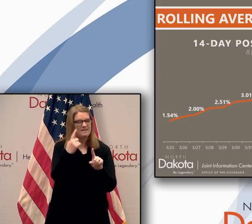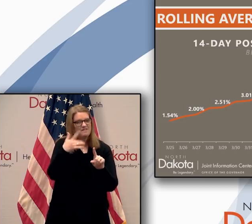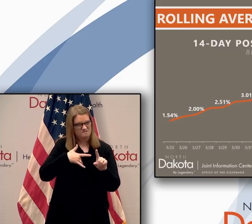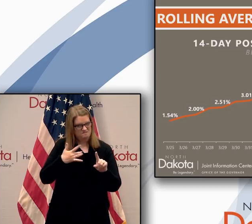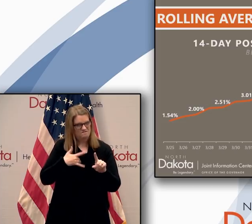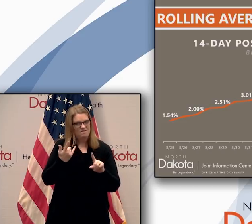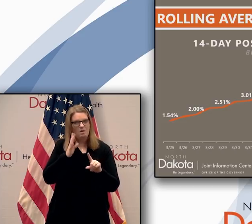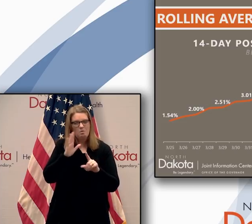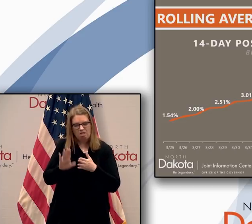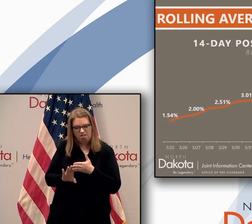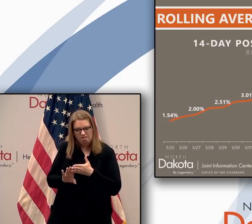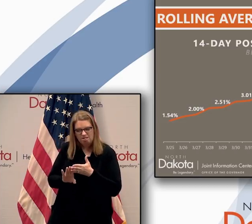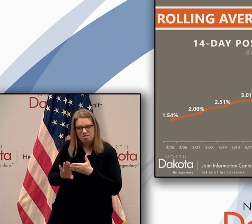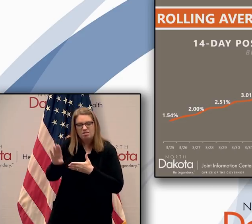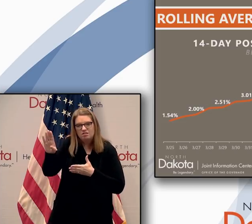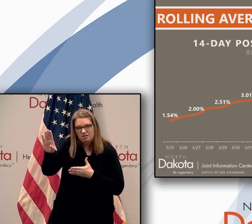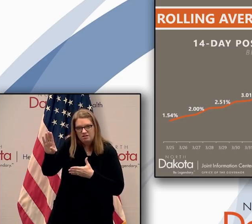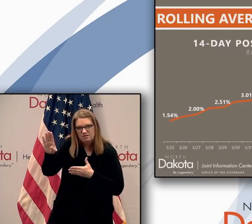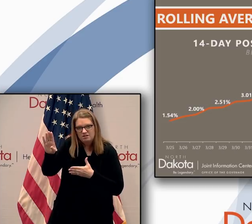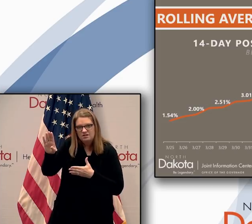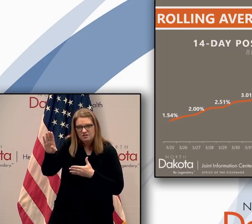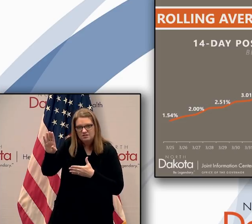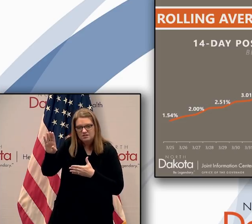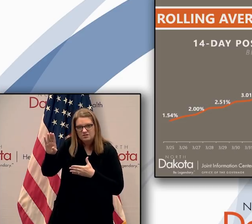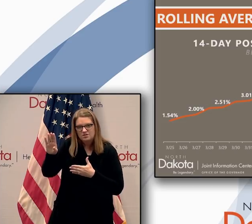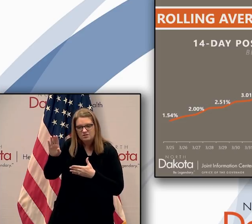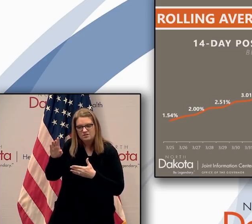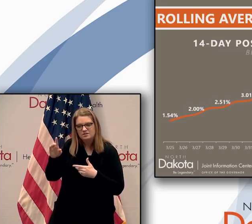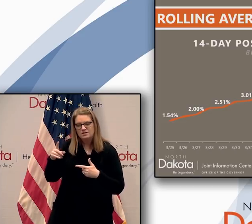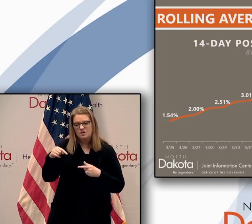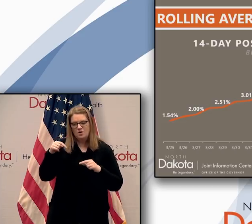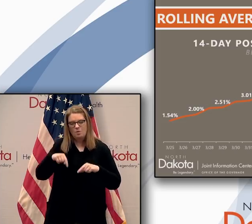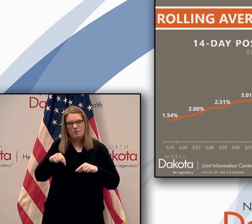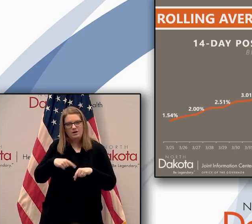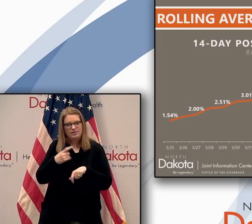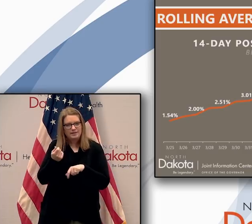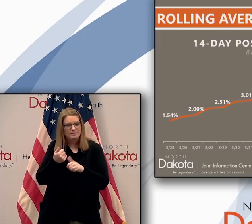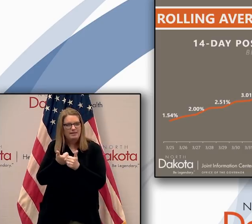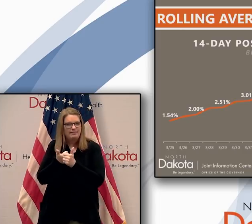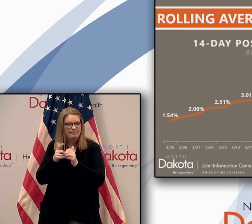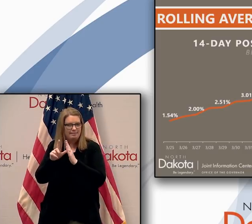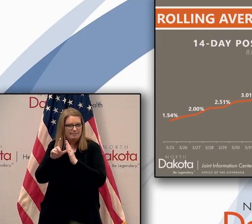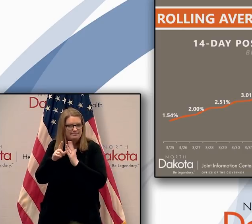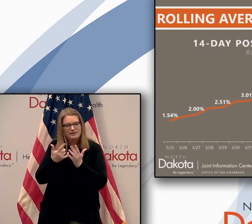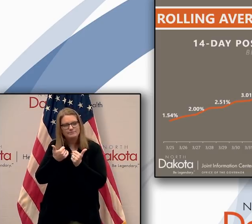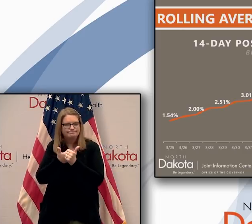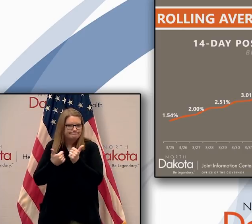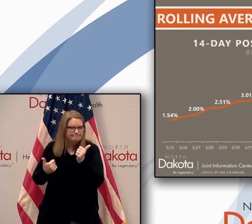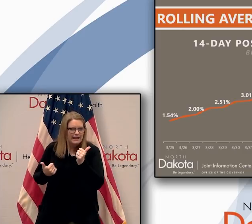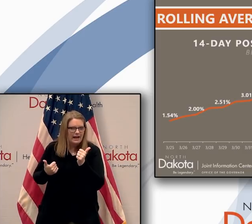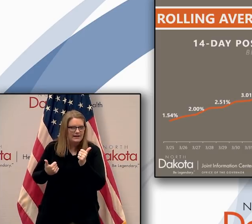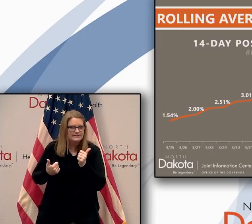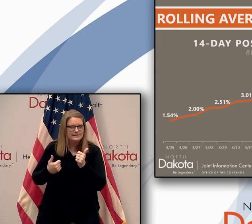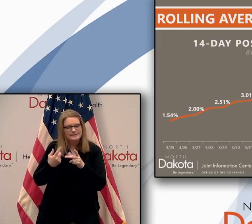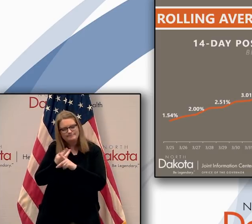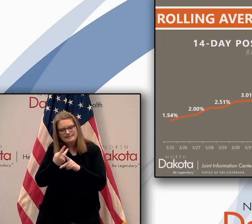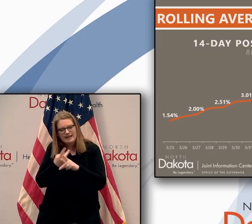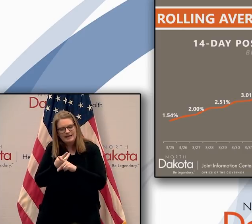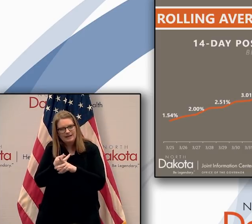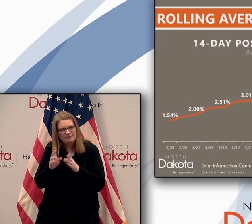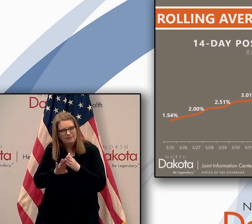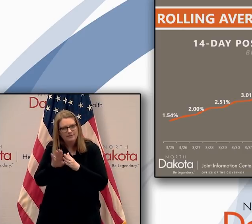different point in dealing with the contagion than other parts of the country. That turned out to be at least prophetic